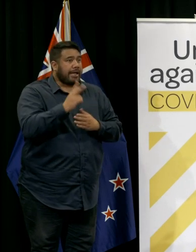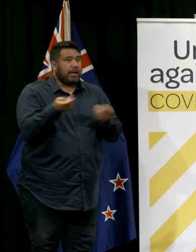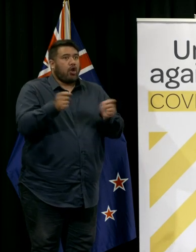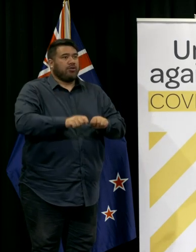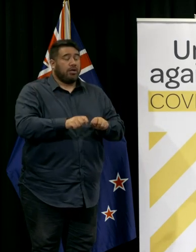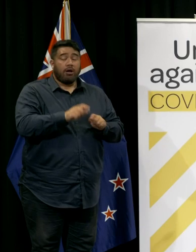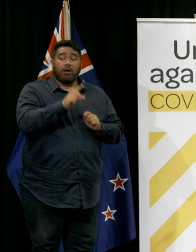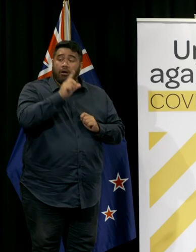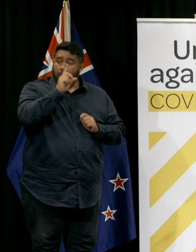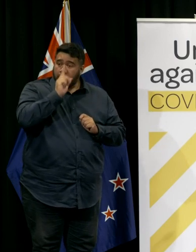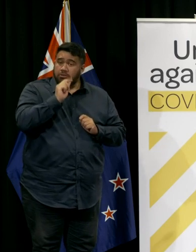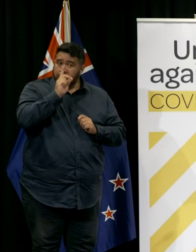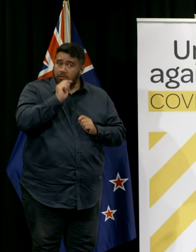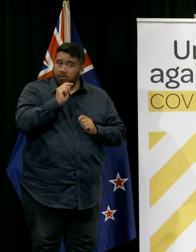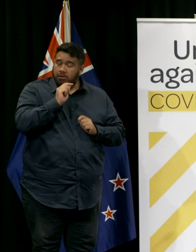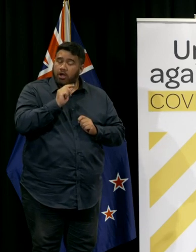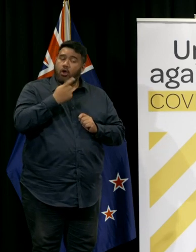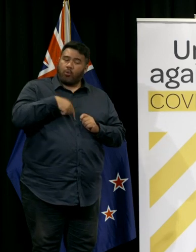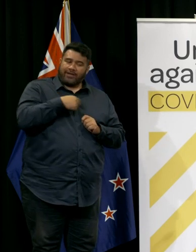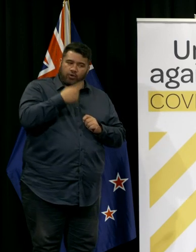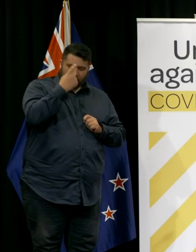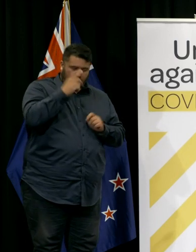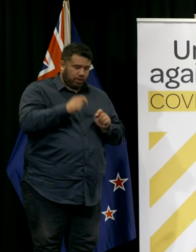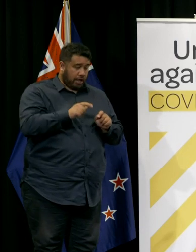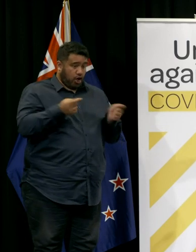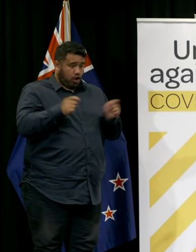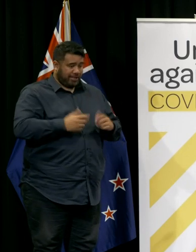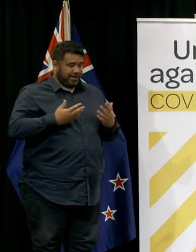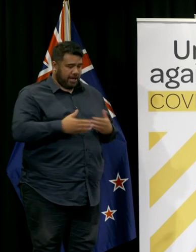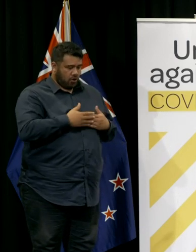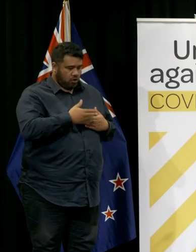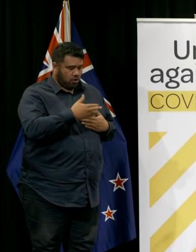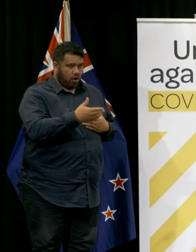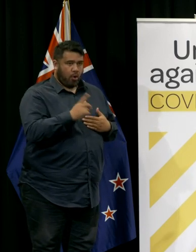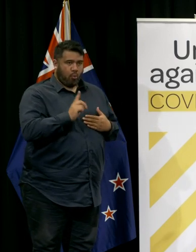of the current arrangements. And then also, we're also looking to countries like